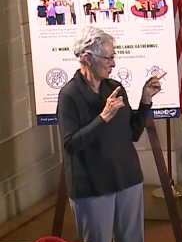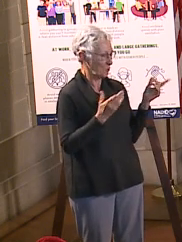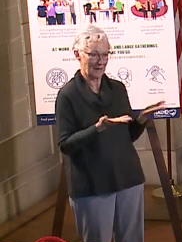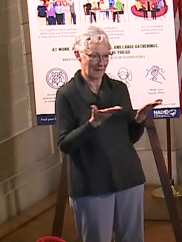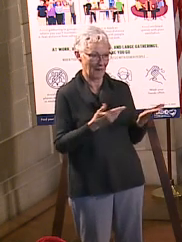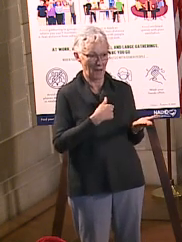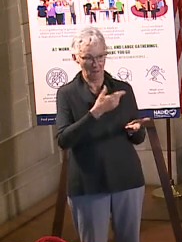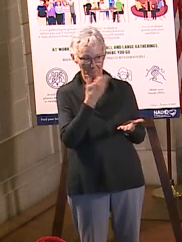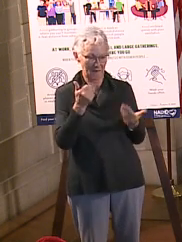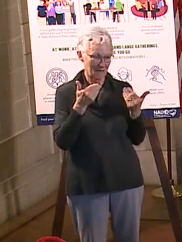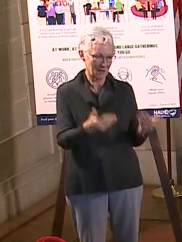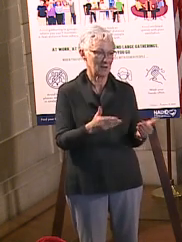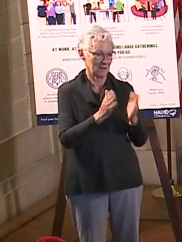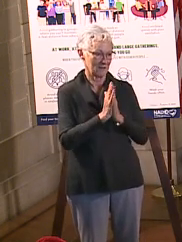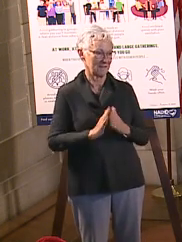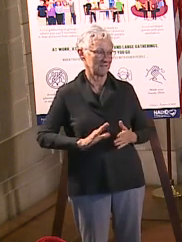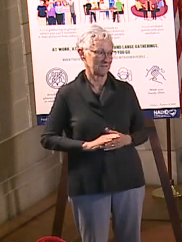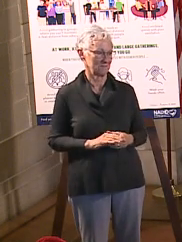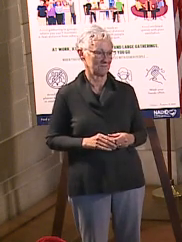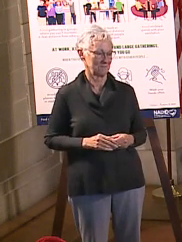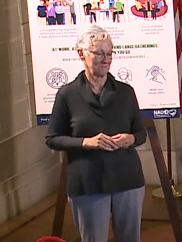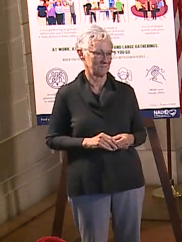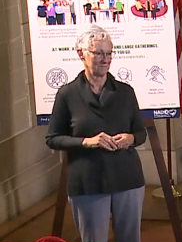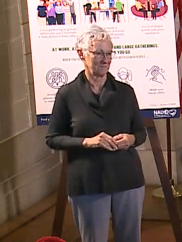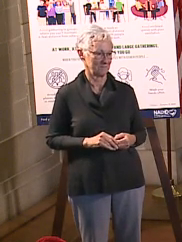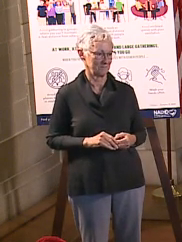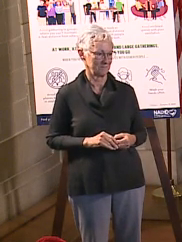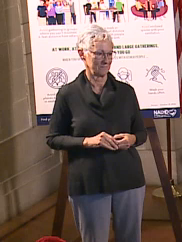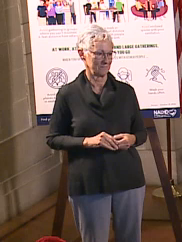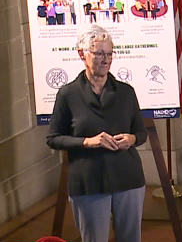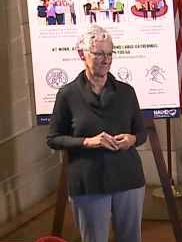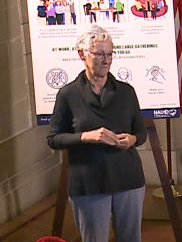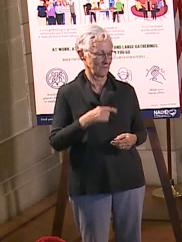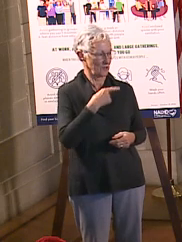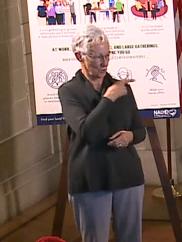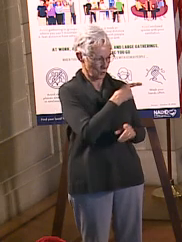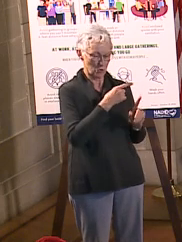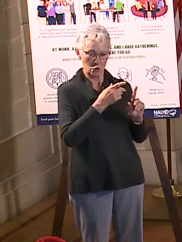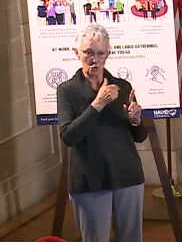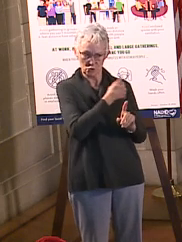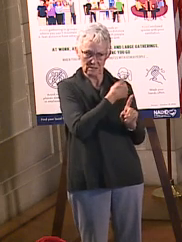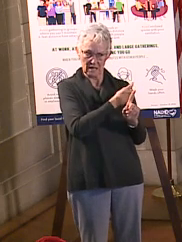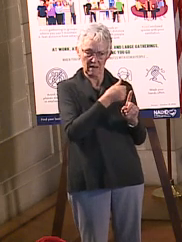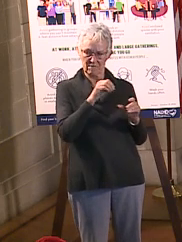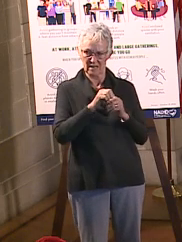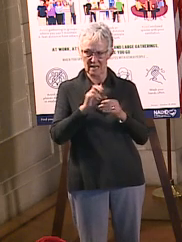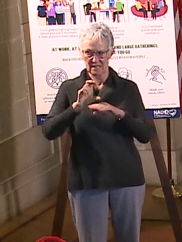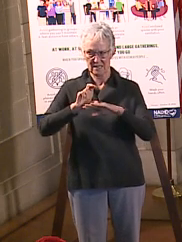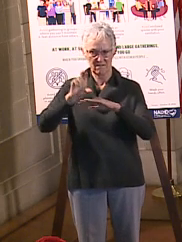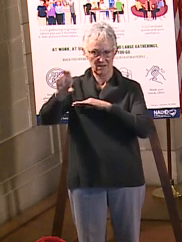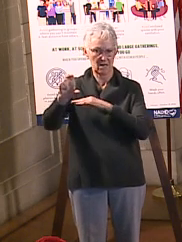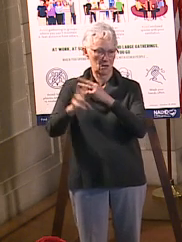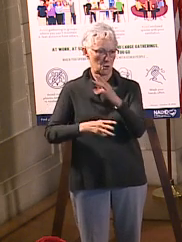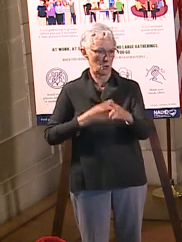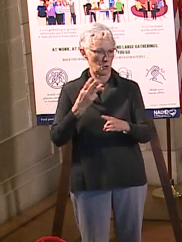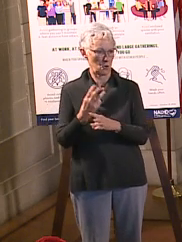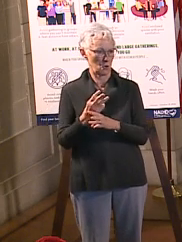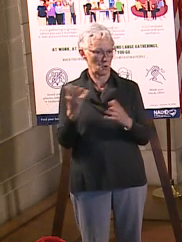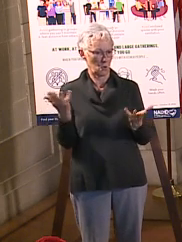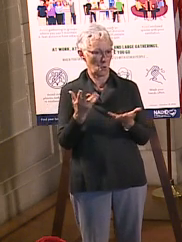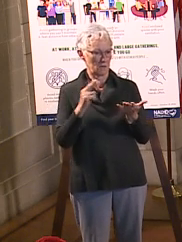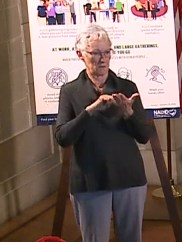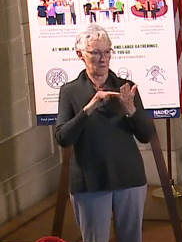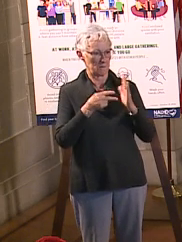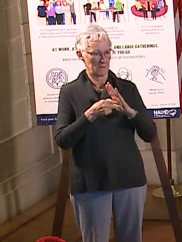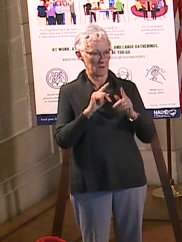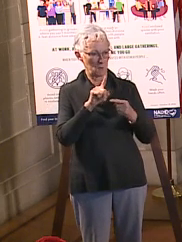ask it. You've been asked something. You're from the investment world. What's it mean when the CEO and CFO sell all their